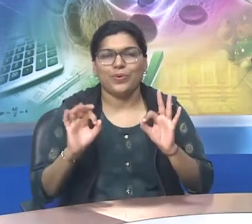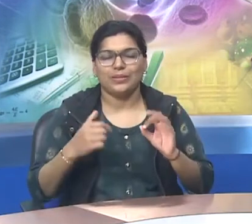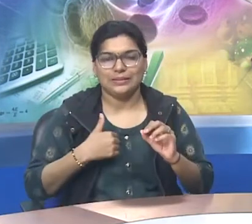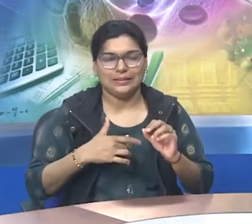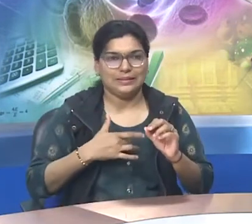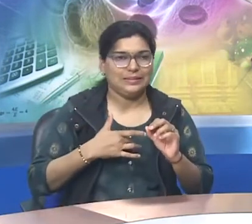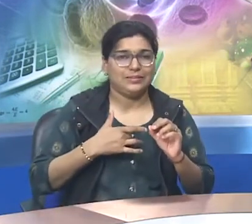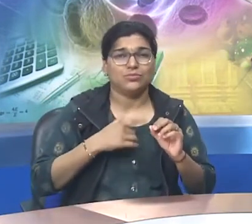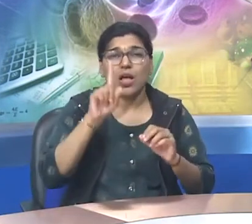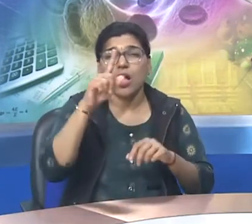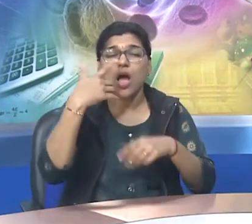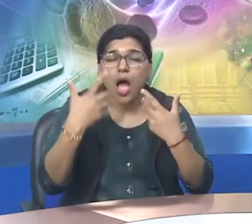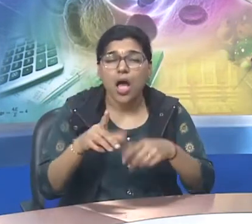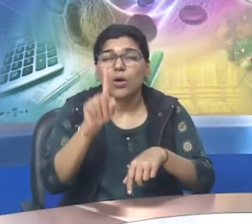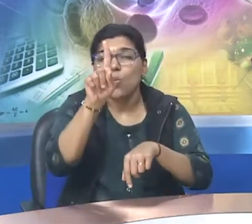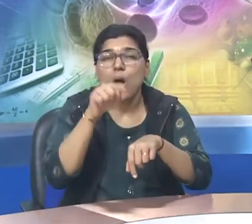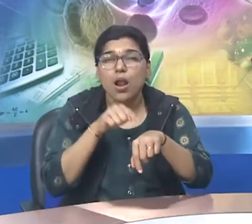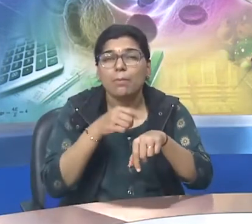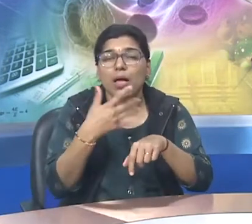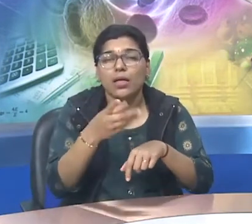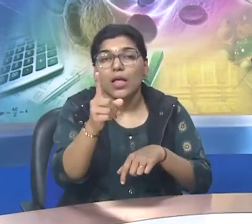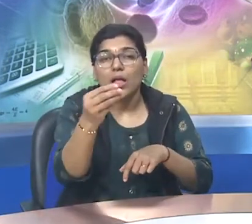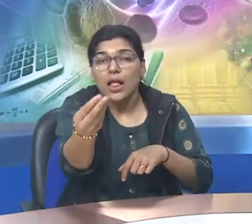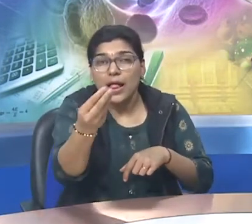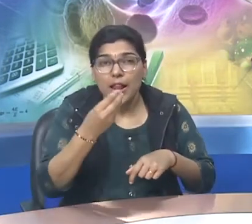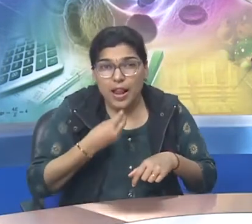get from her grandmother at that time.